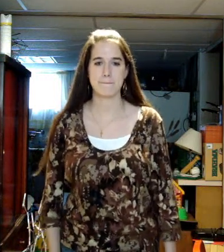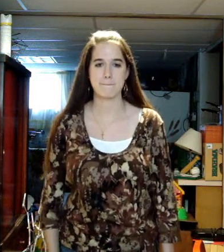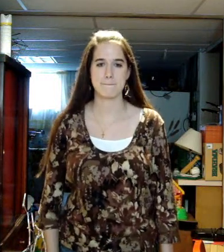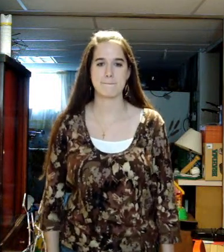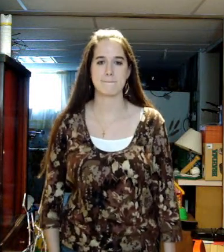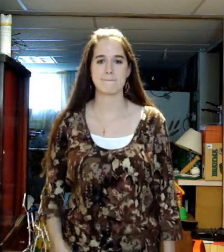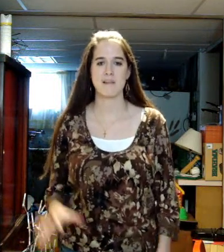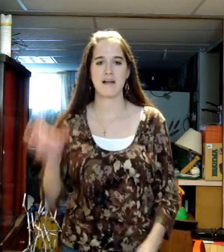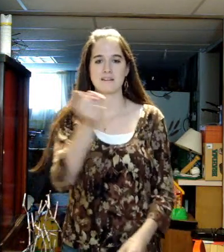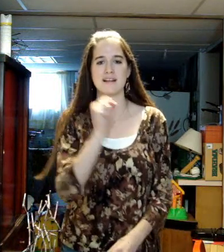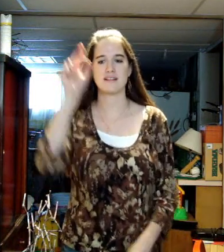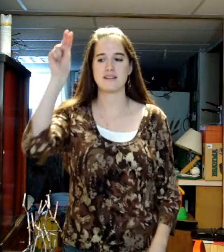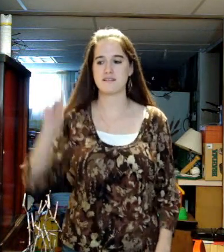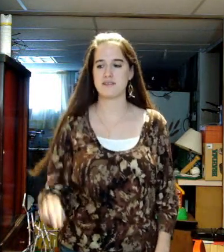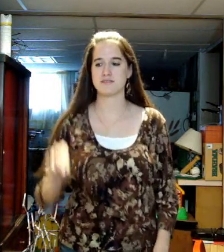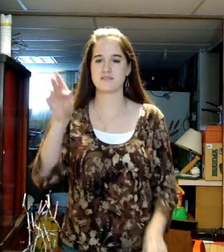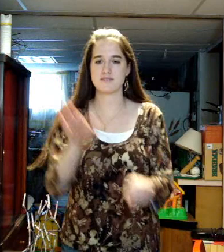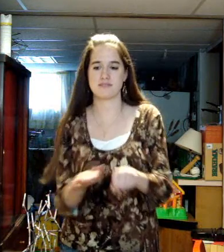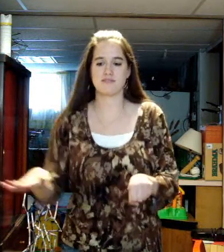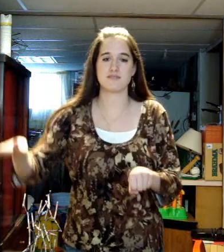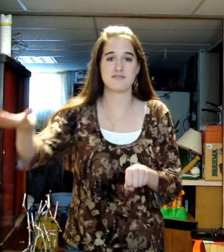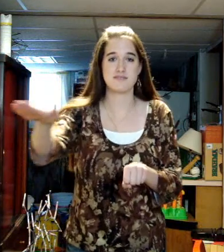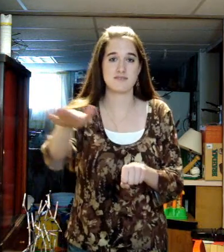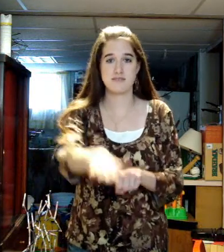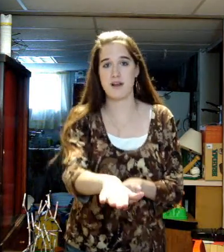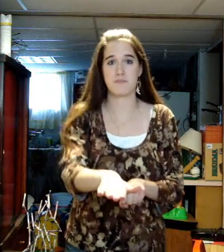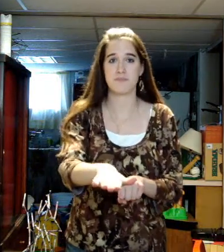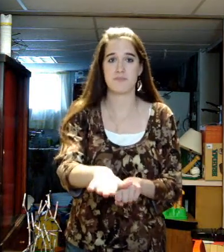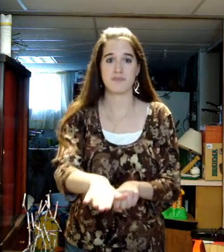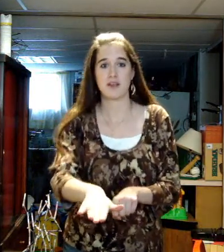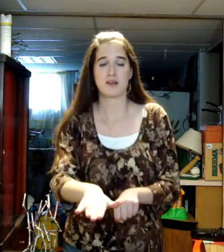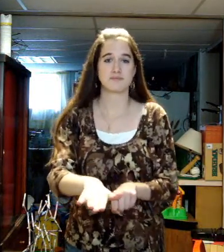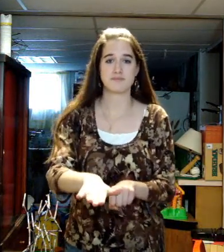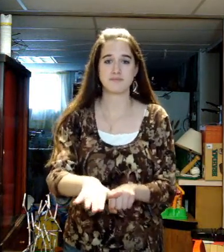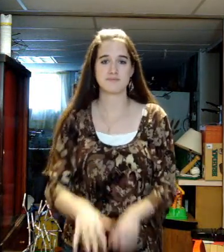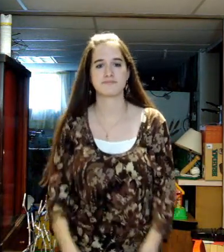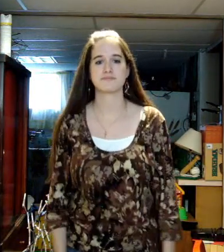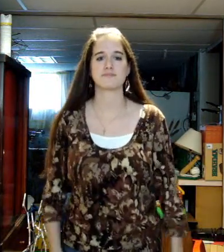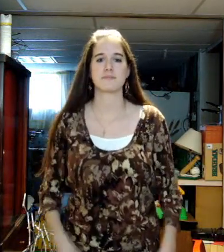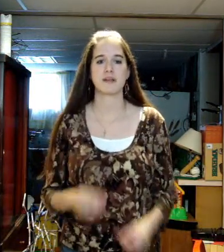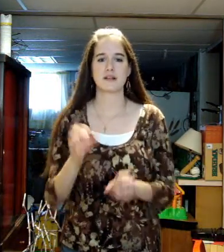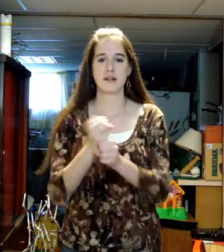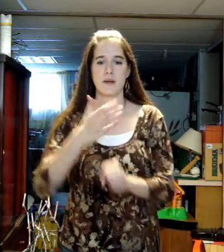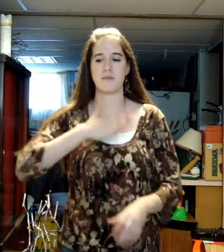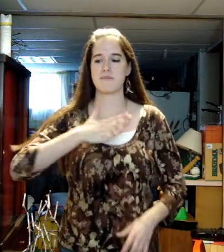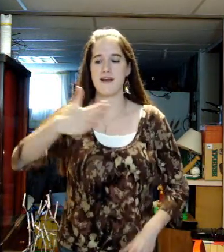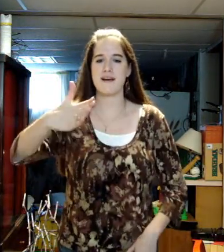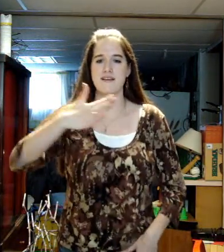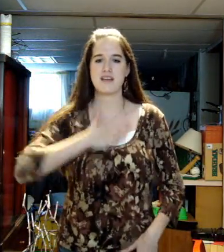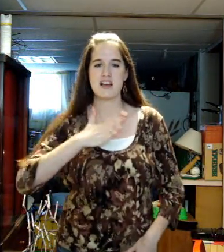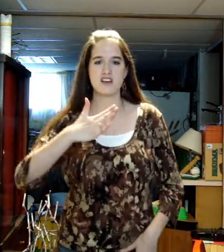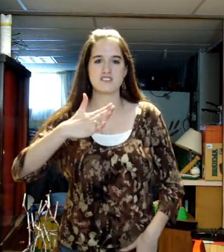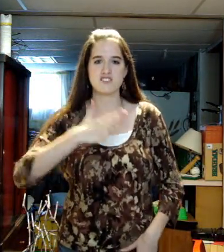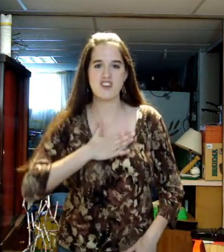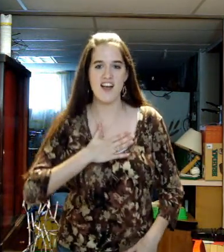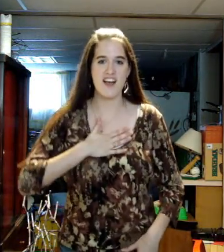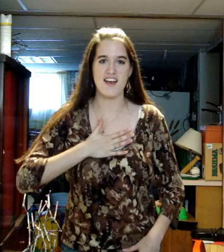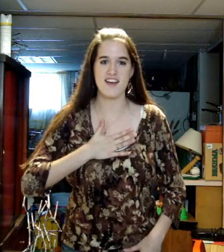I take the necessary steps To get some air into my chest